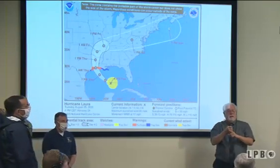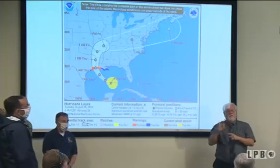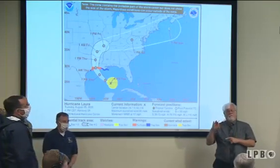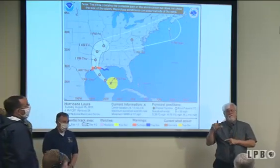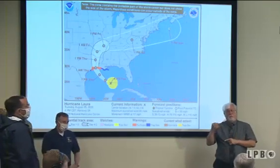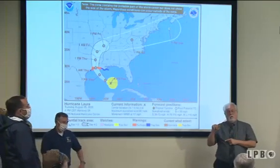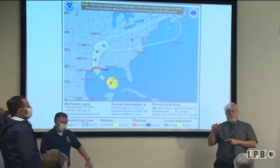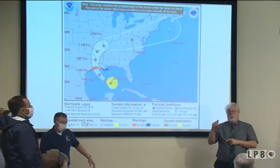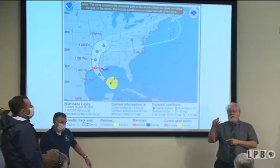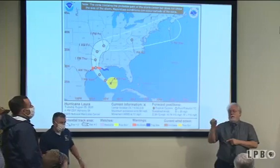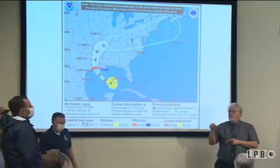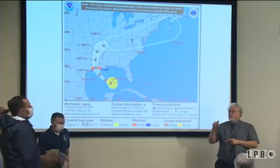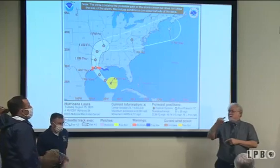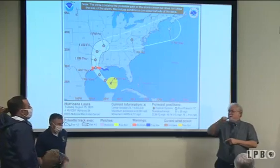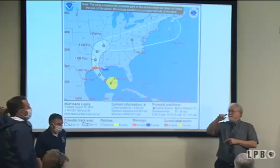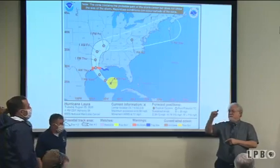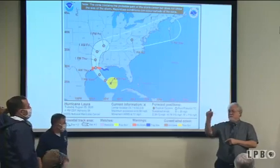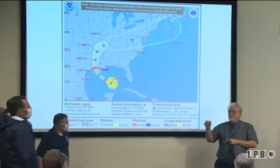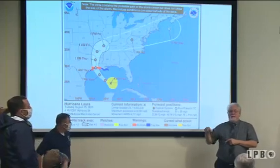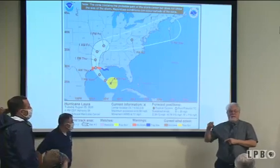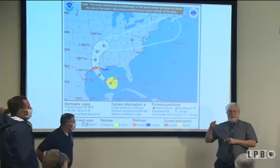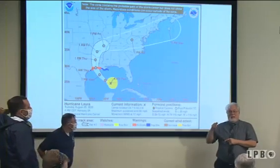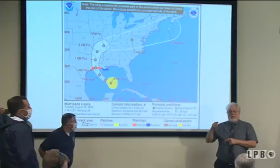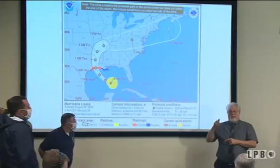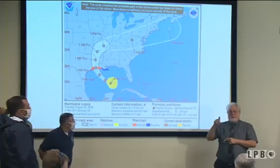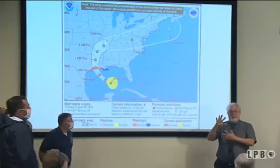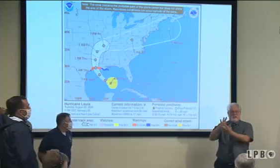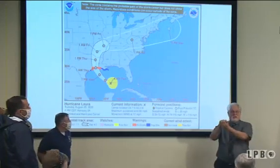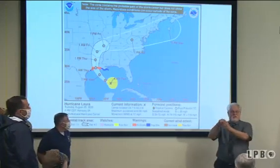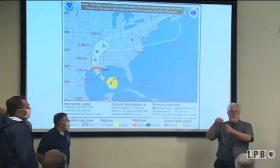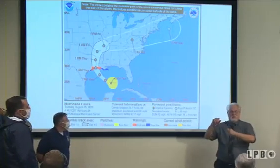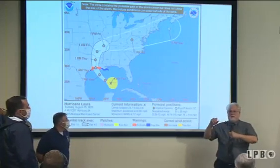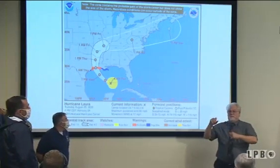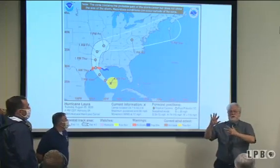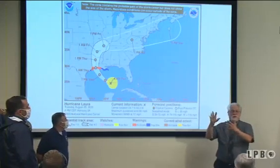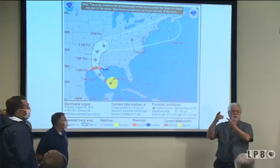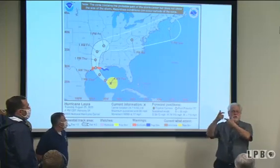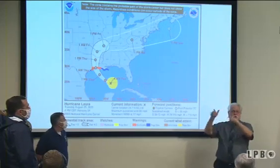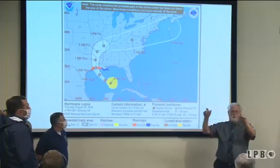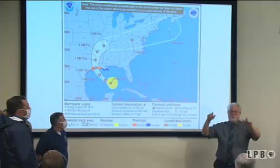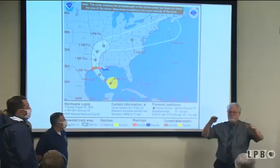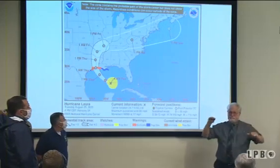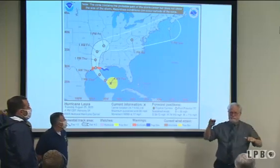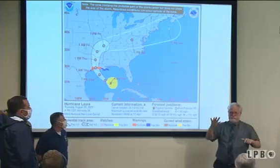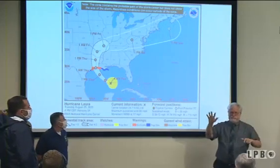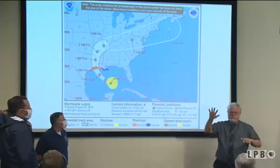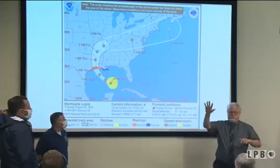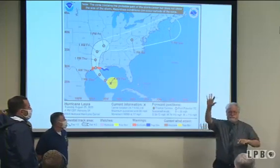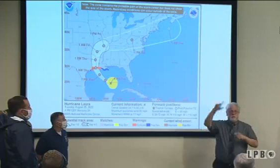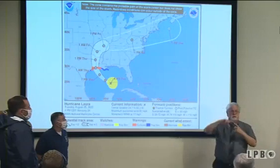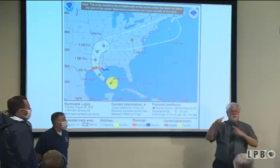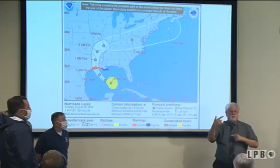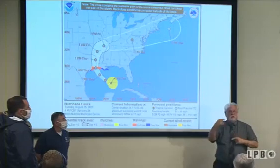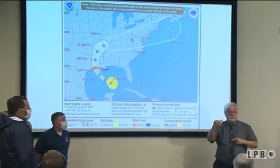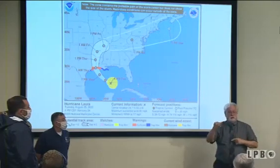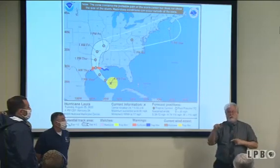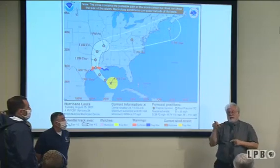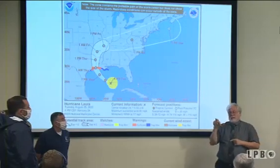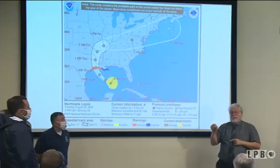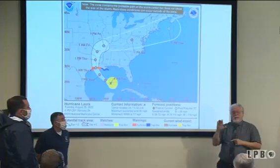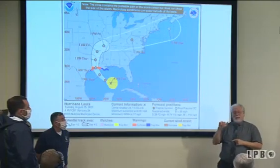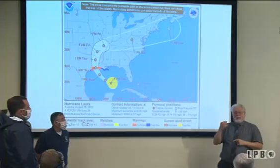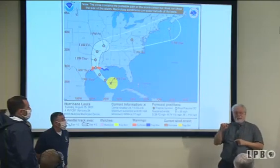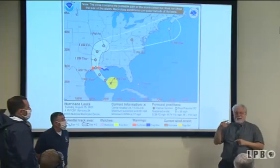Florida Panhandle and worked its way and did destructive damage in a huge swath all the way into Georgia. Now that hurricane was a